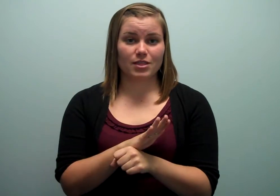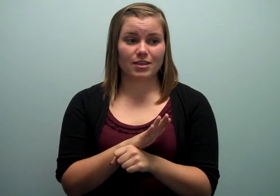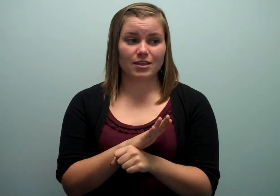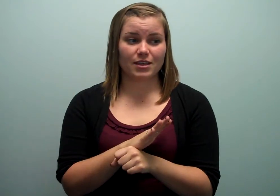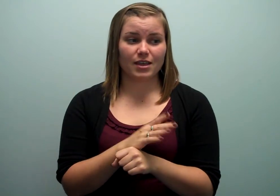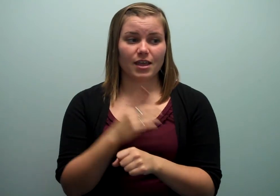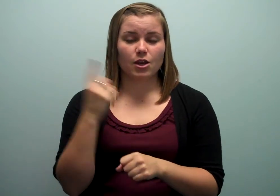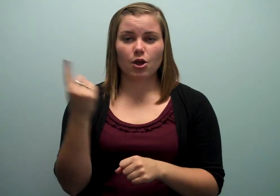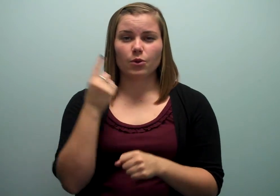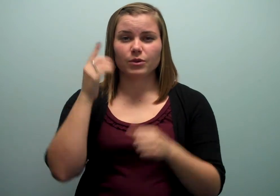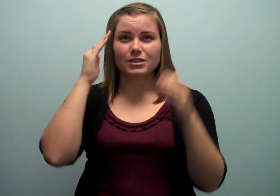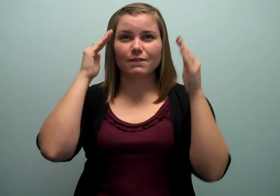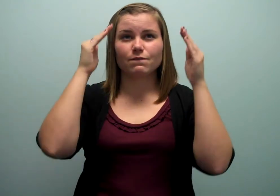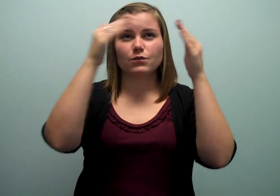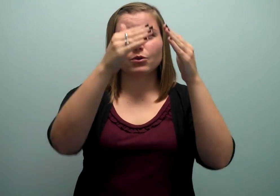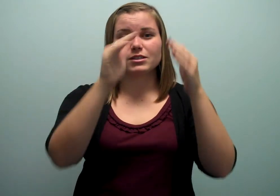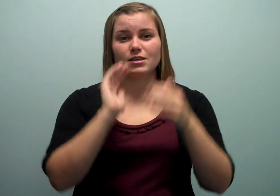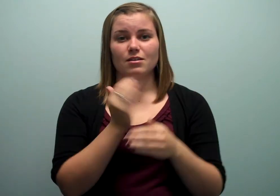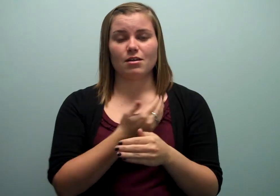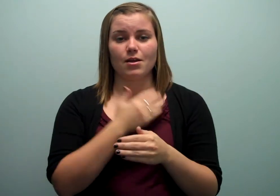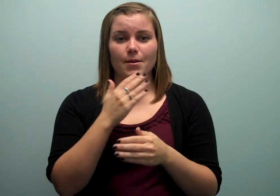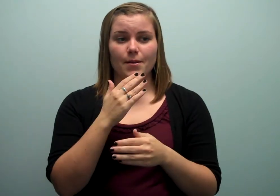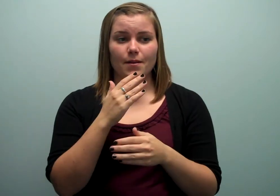constant focus on our beautiful cathedrals.